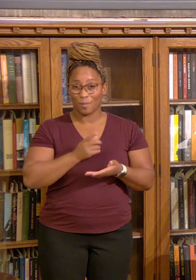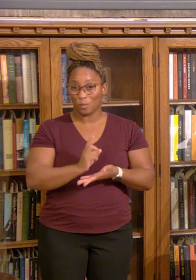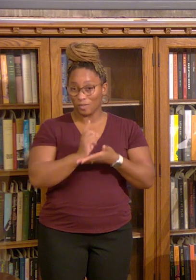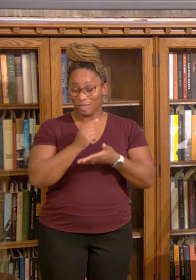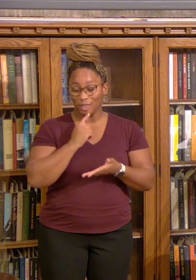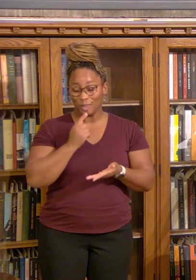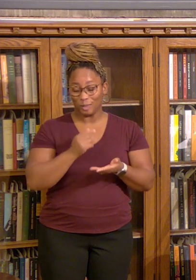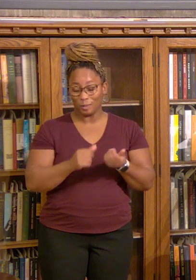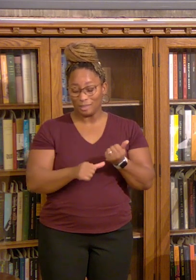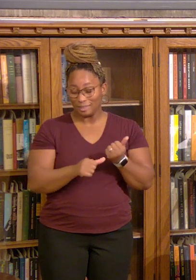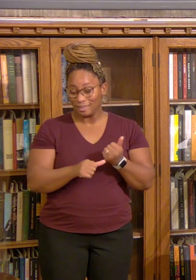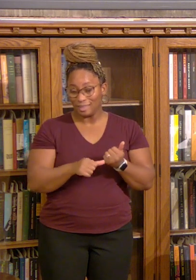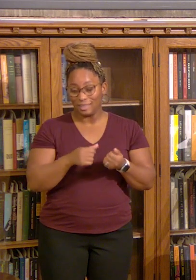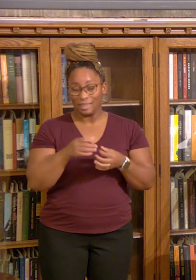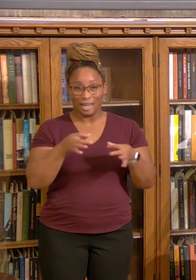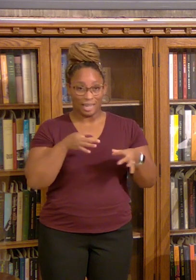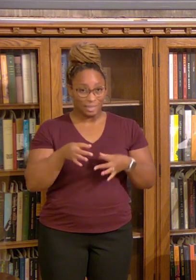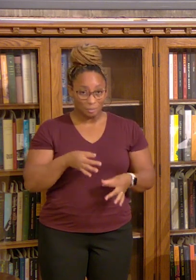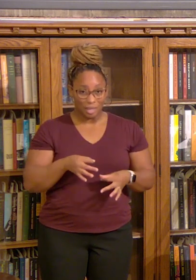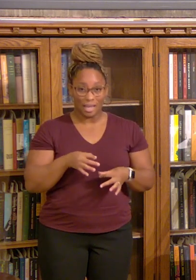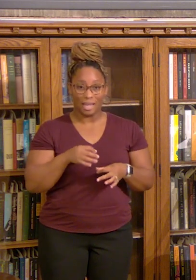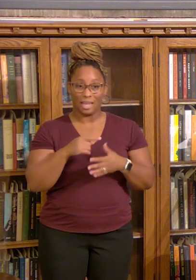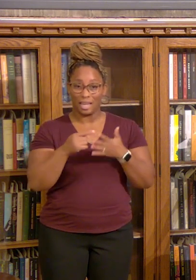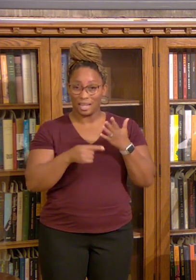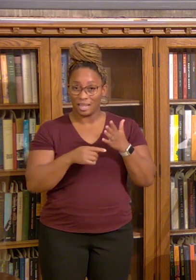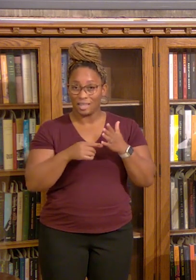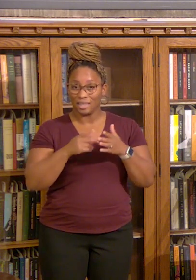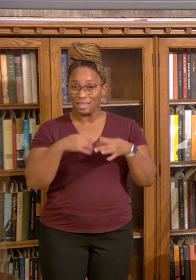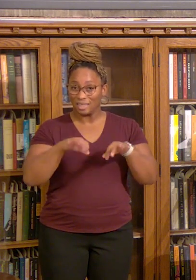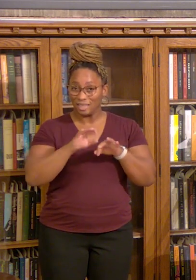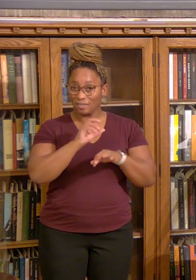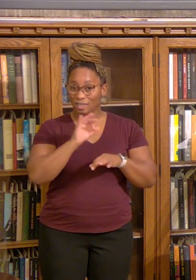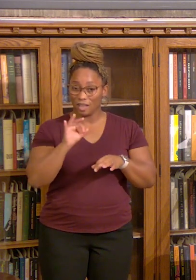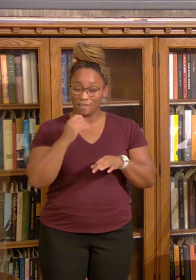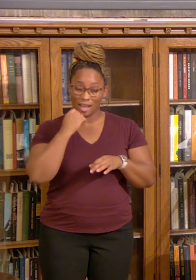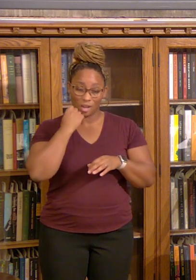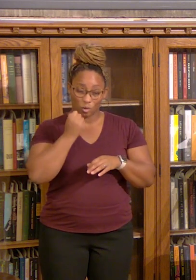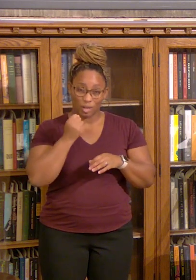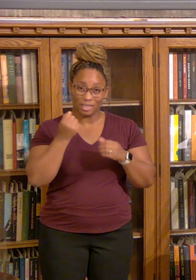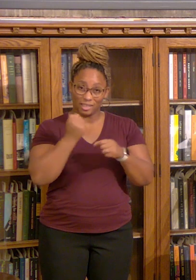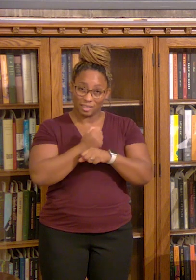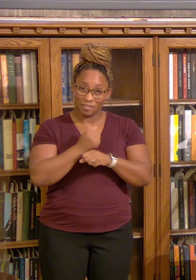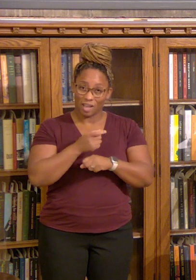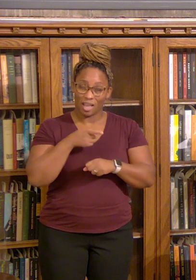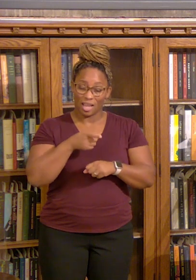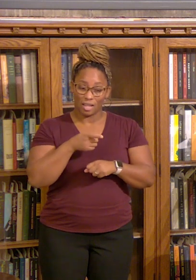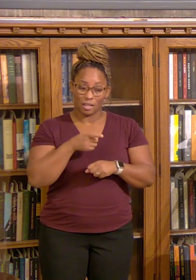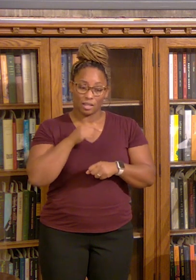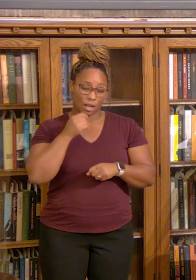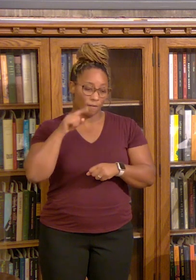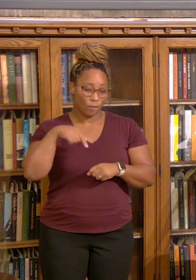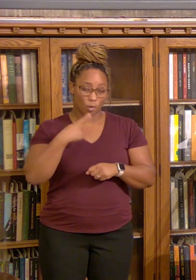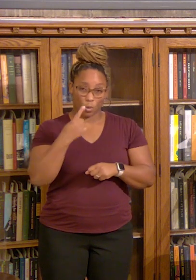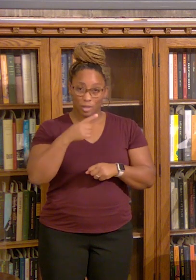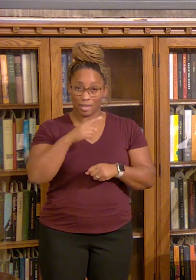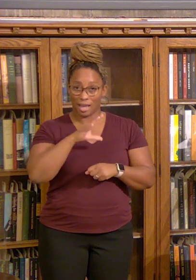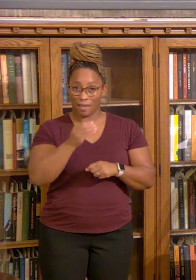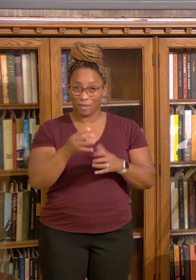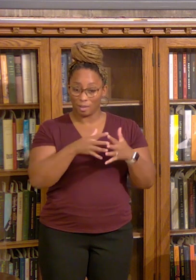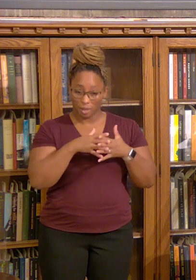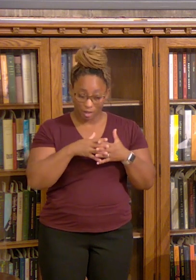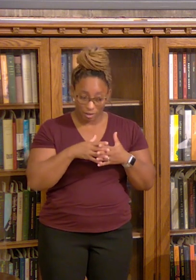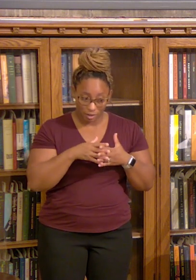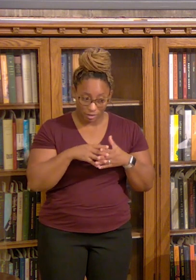in explaining to the British public the implications and significance of the courageous fight that you have made not only for African-Americans and the